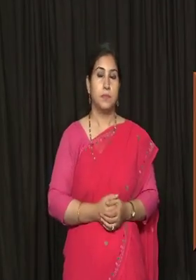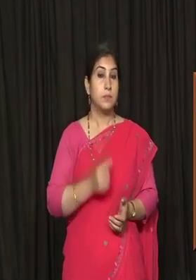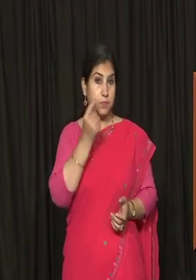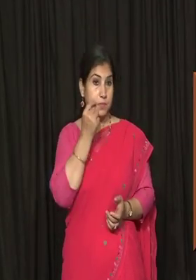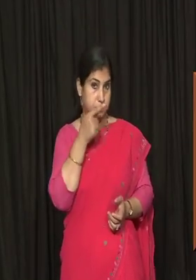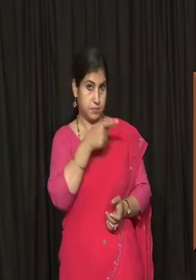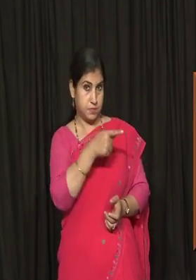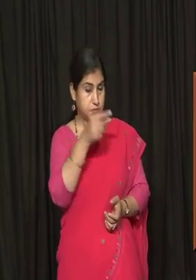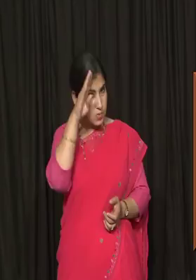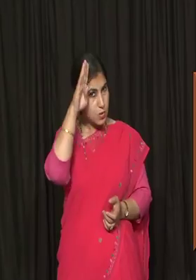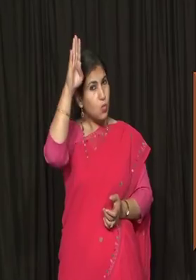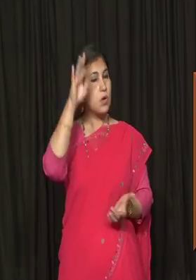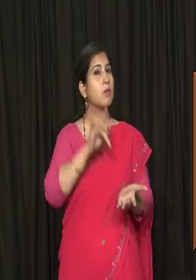He was the ruler of